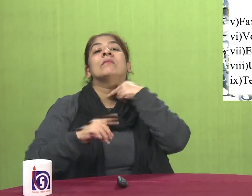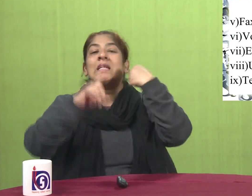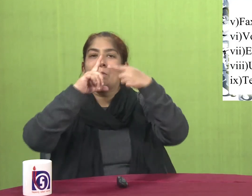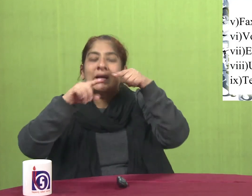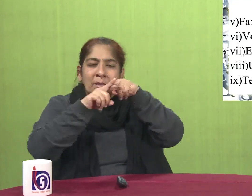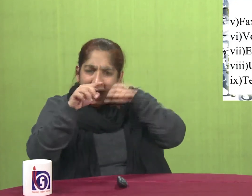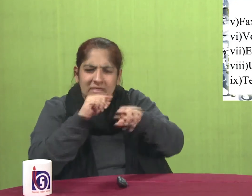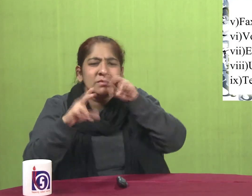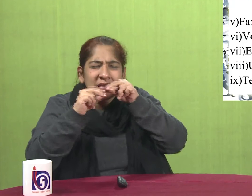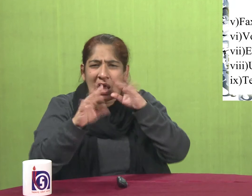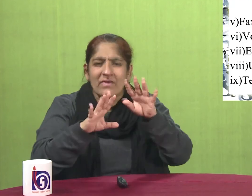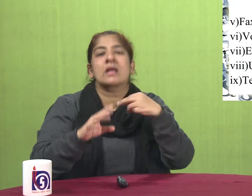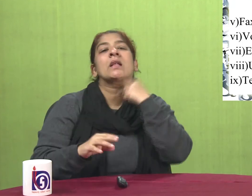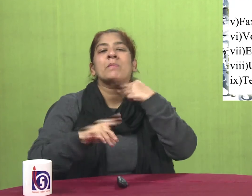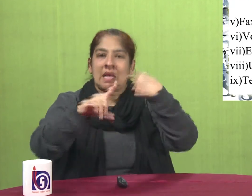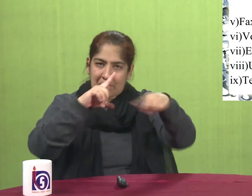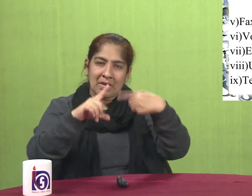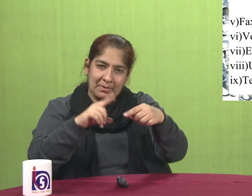Sixth is voicemail.